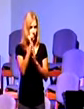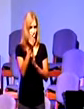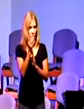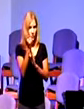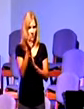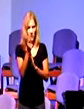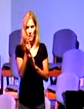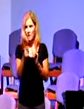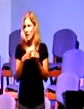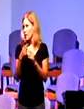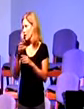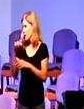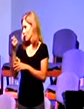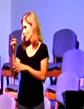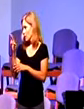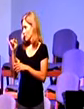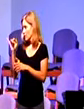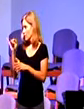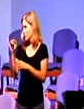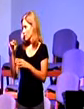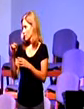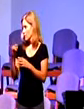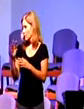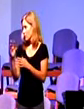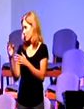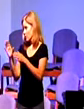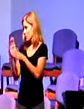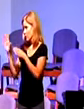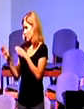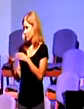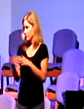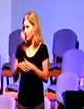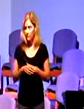And then, Greg, would you mind kind of vocalizing the prayer for us in a moment?